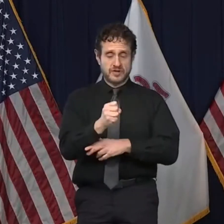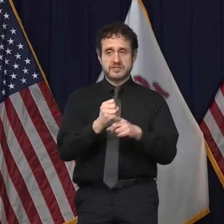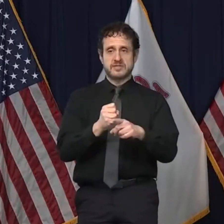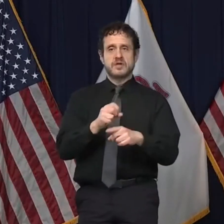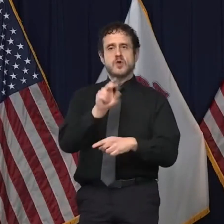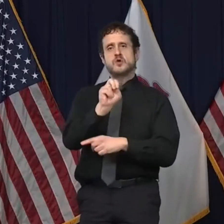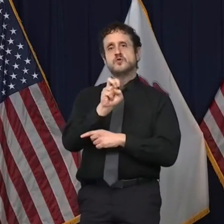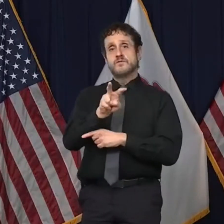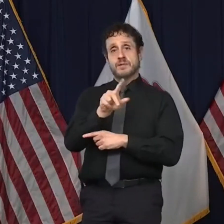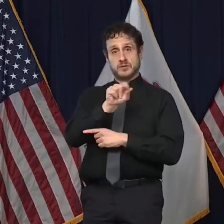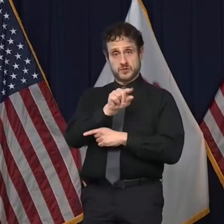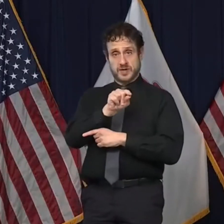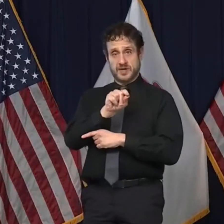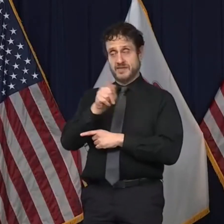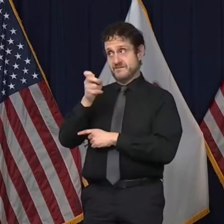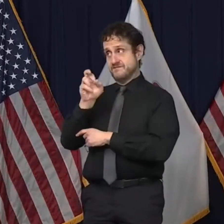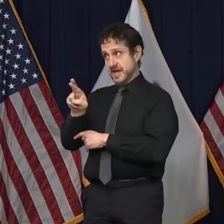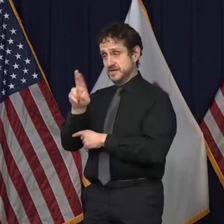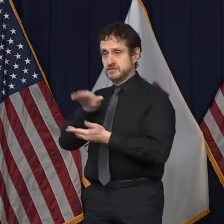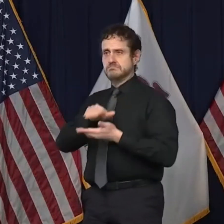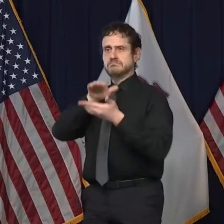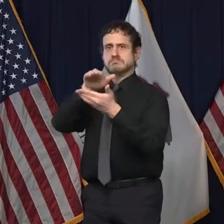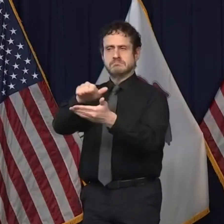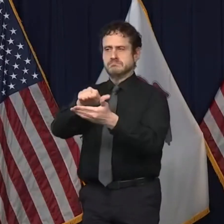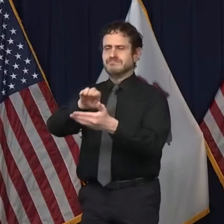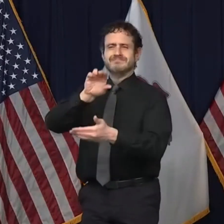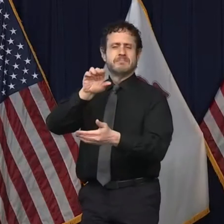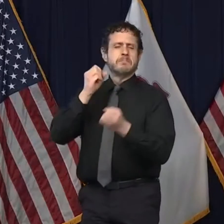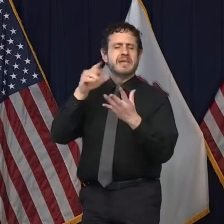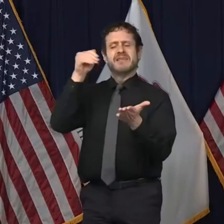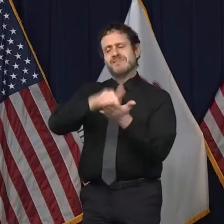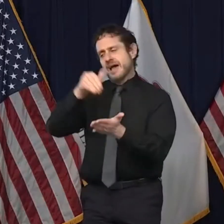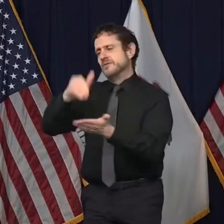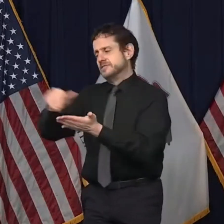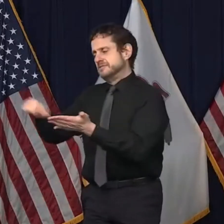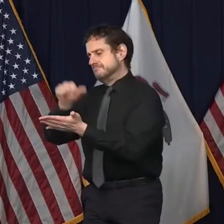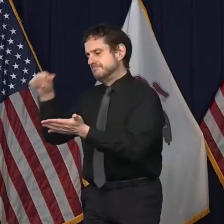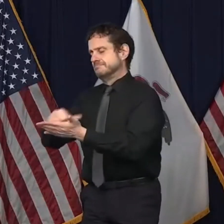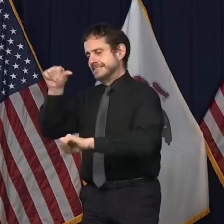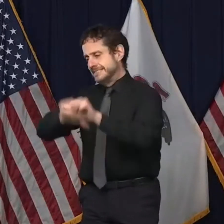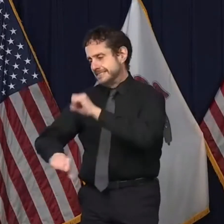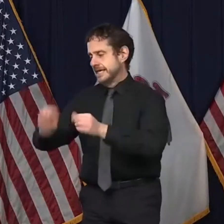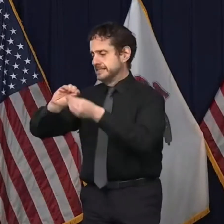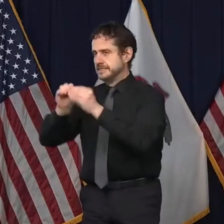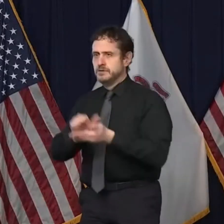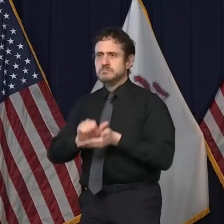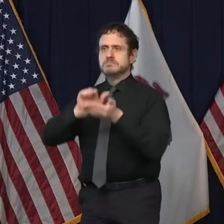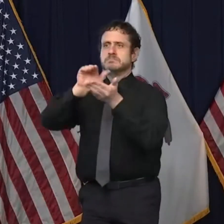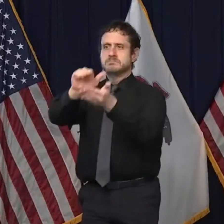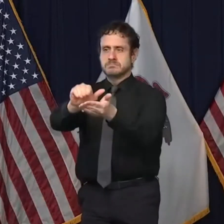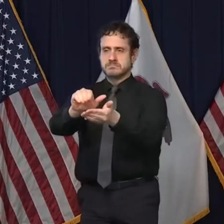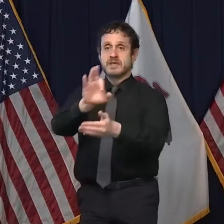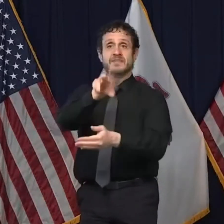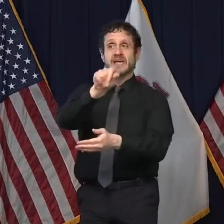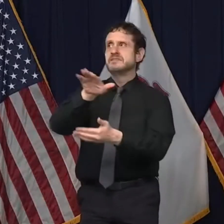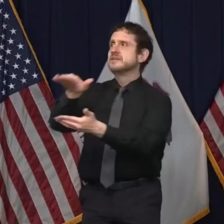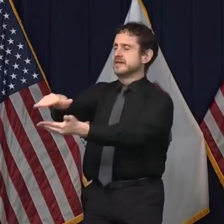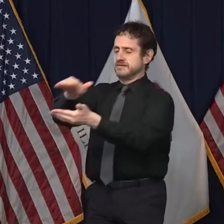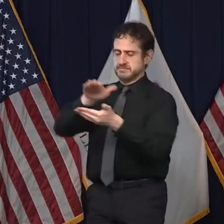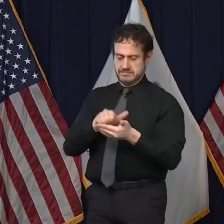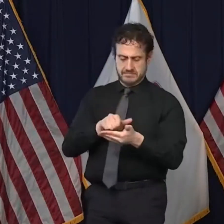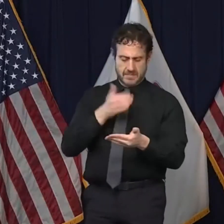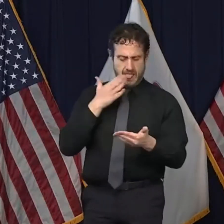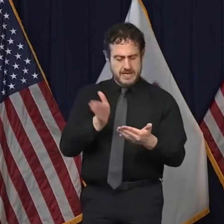Pfizer submitted its data, literally tens of thousands of pages worth, to the FDA, which takes that raw